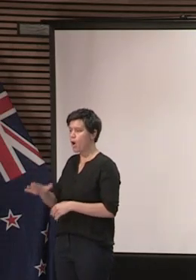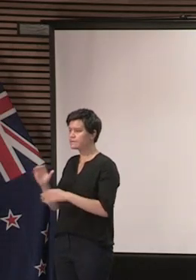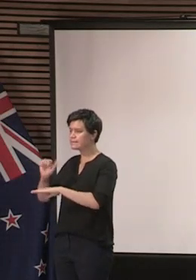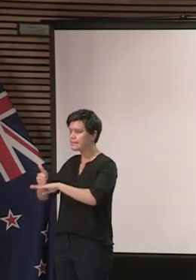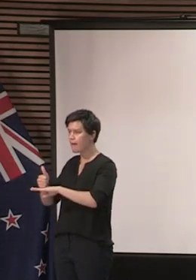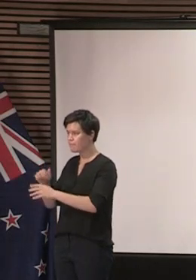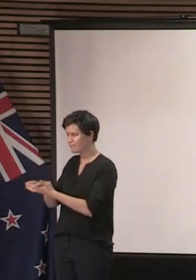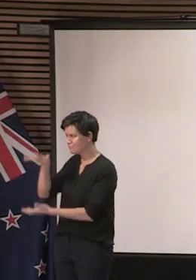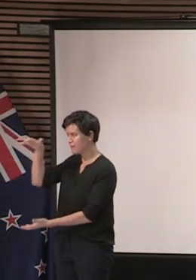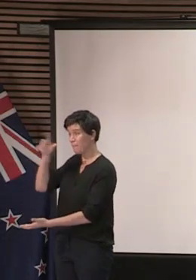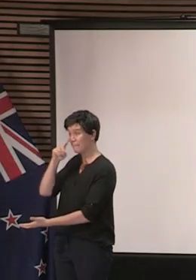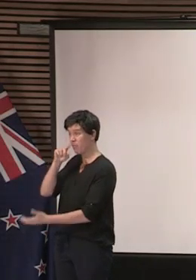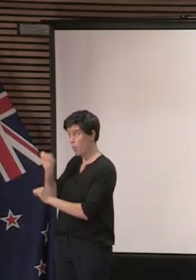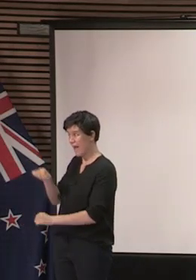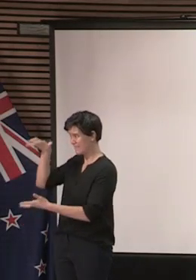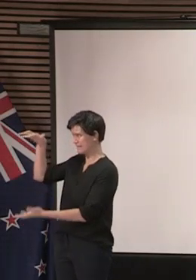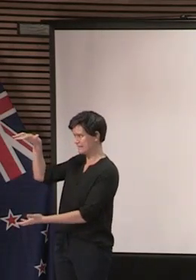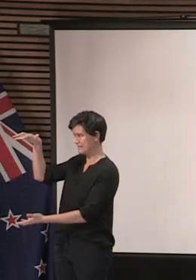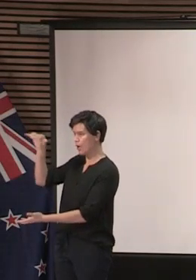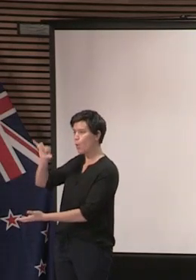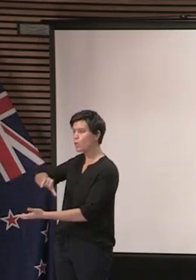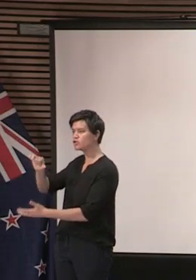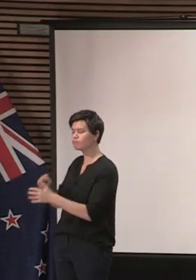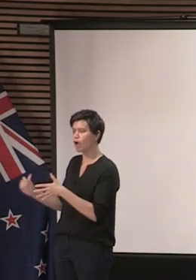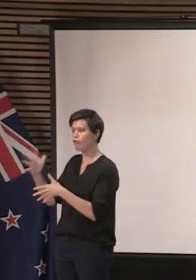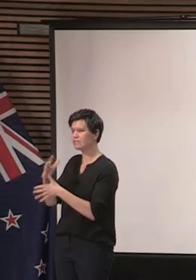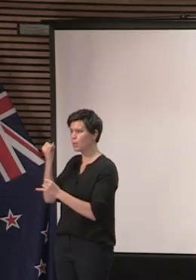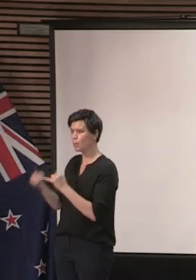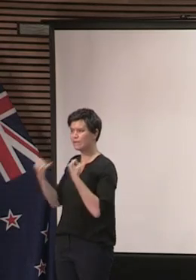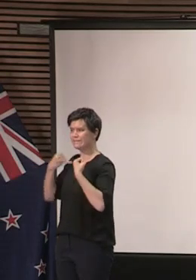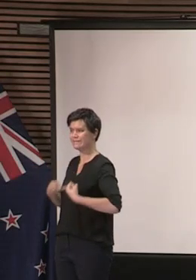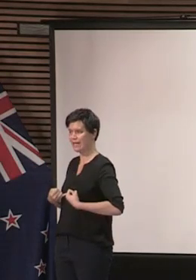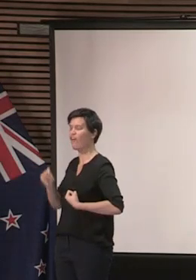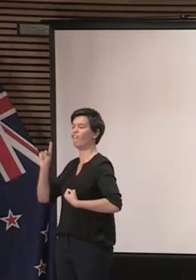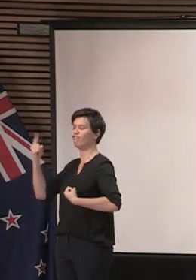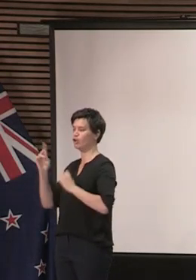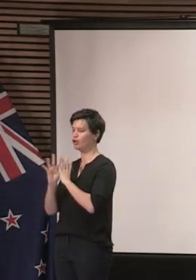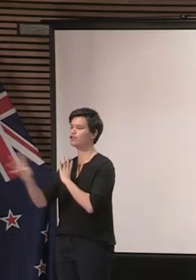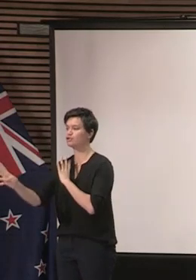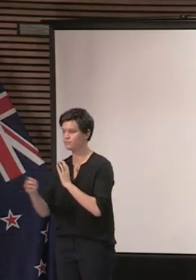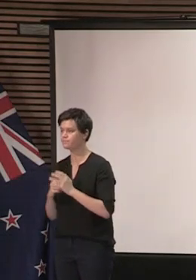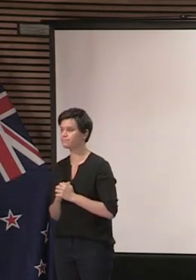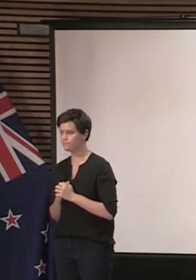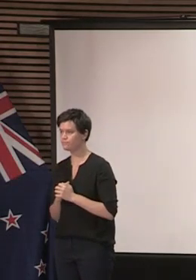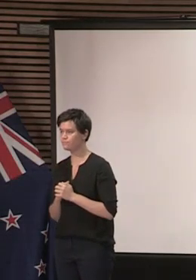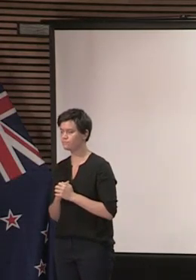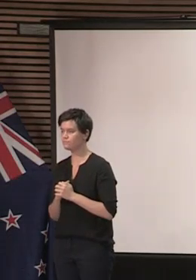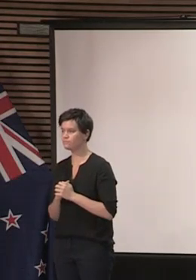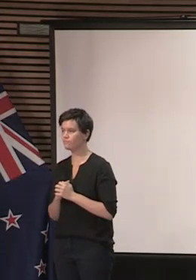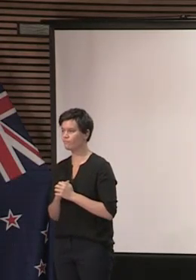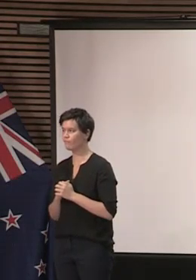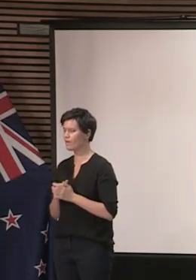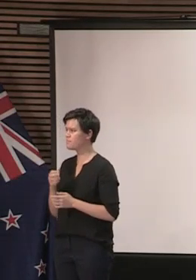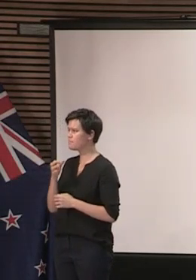urgency. On the levels coming down, presumably, how quickly That's that right. backlog will be cleared? Yes, that's Prime correct. Minister, you were saying